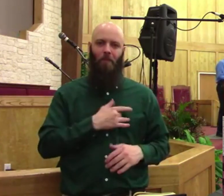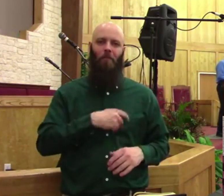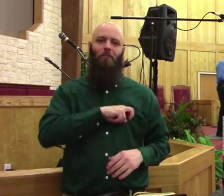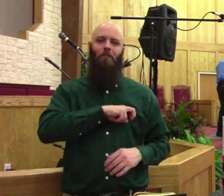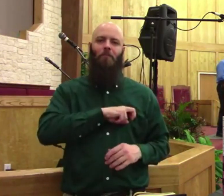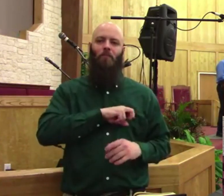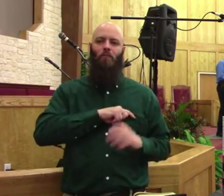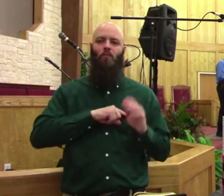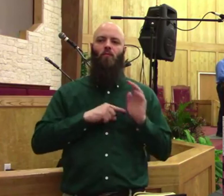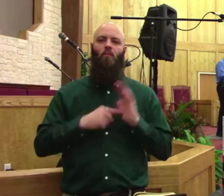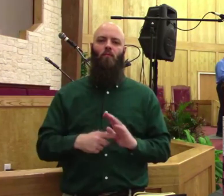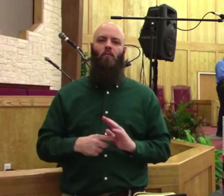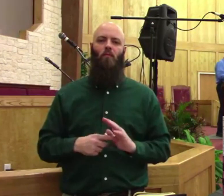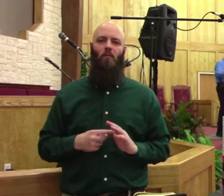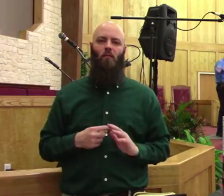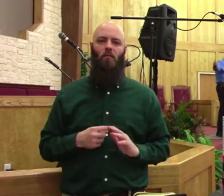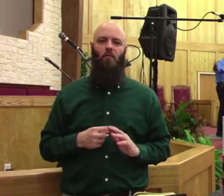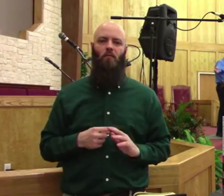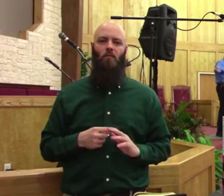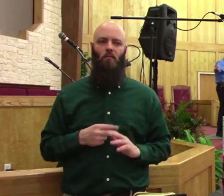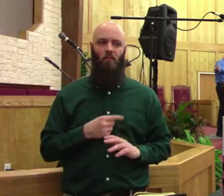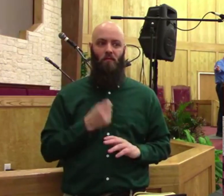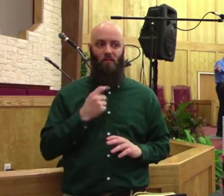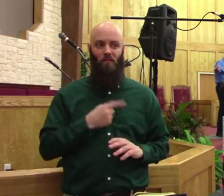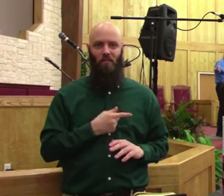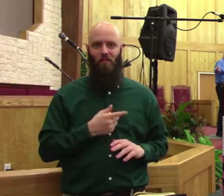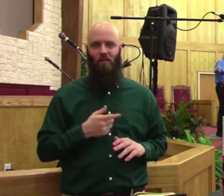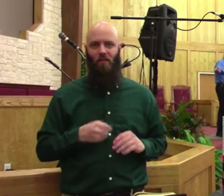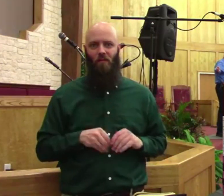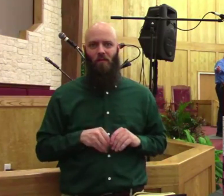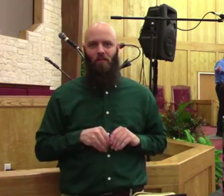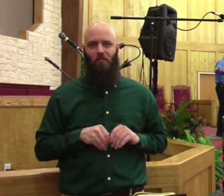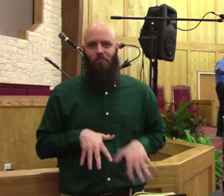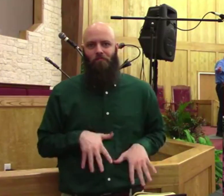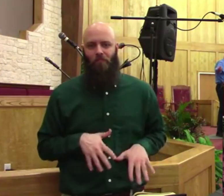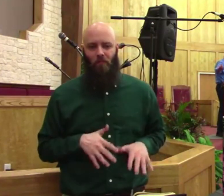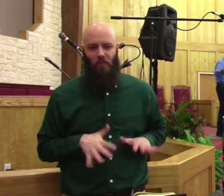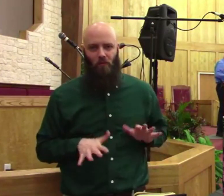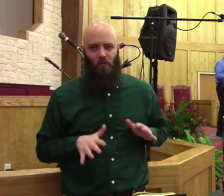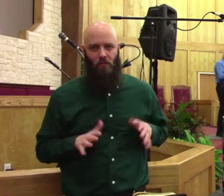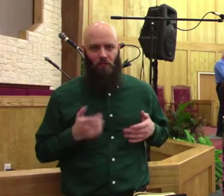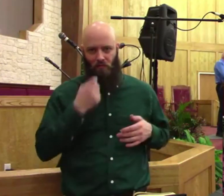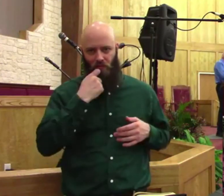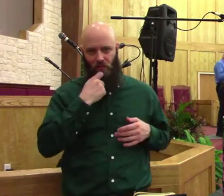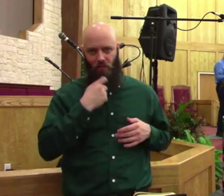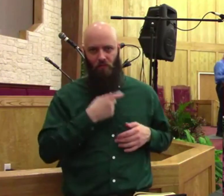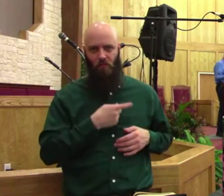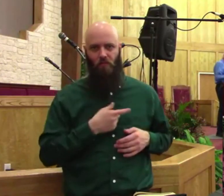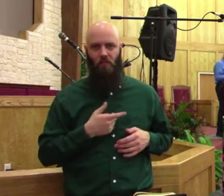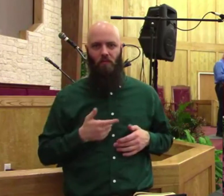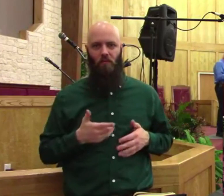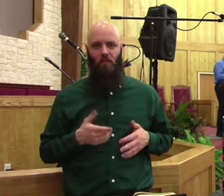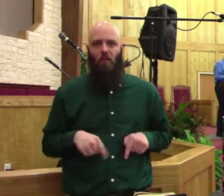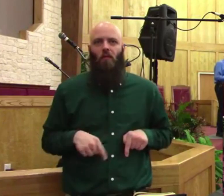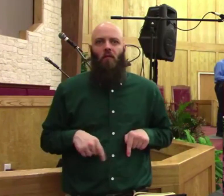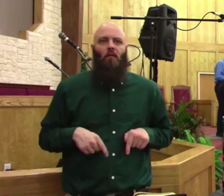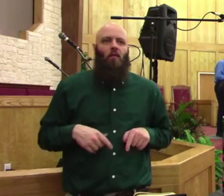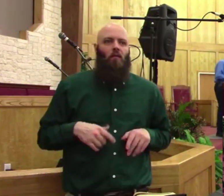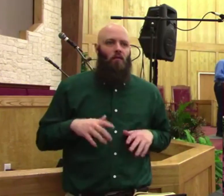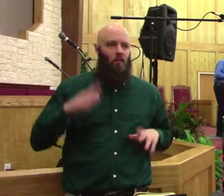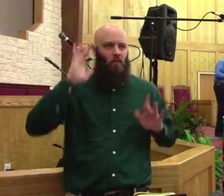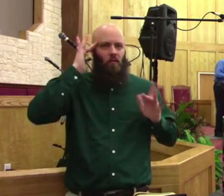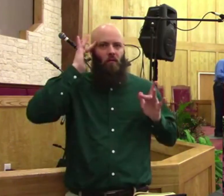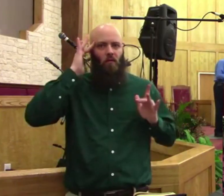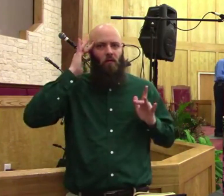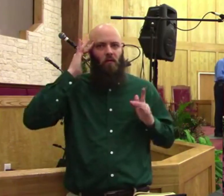as... his loins have just been disjointed and he's been shaken up and in panic, and yet